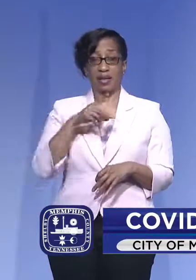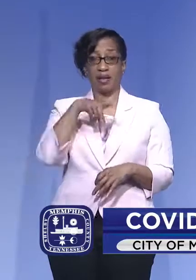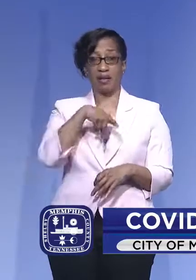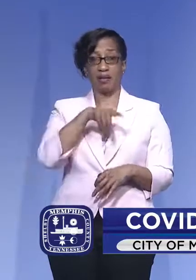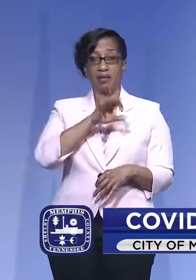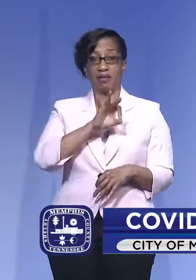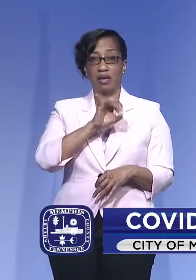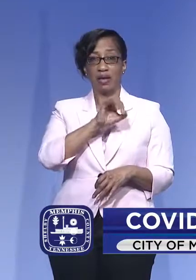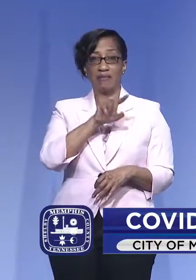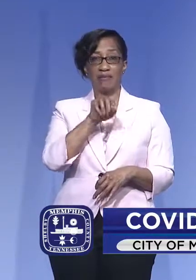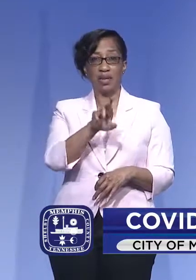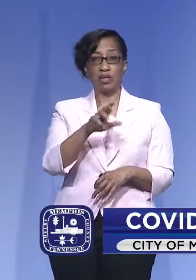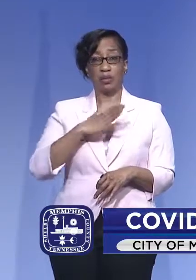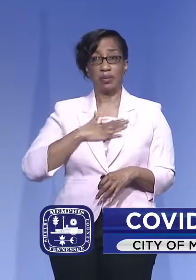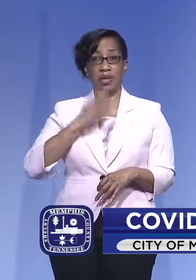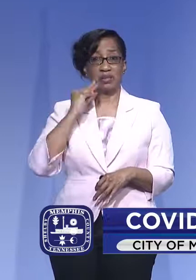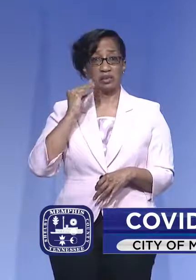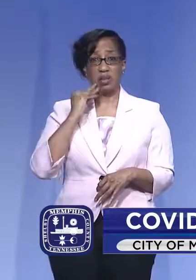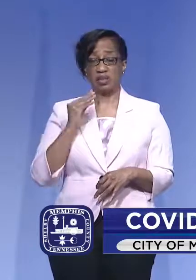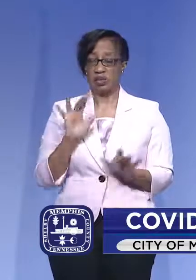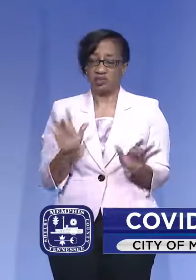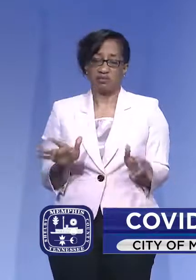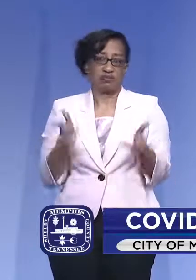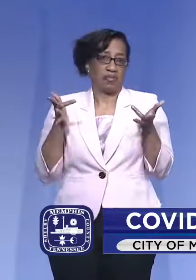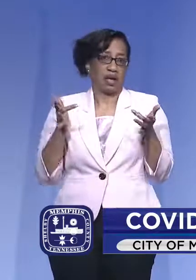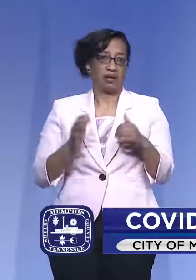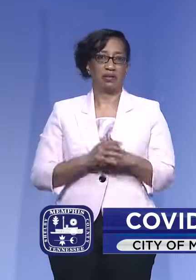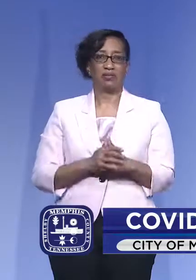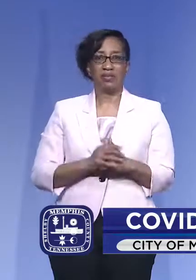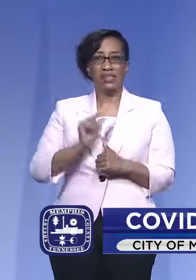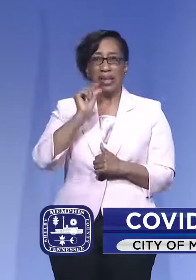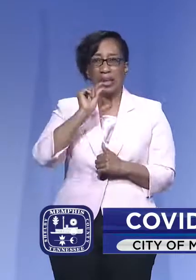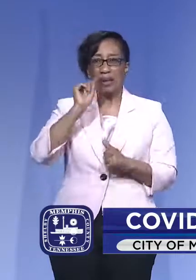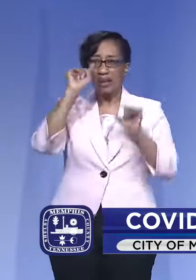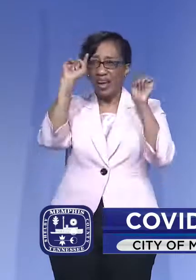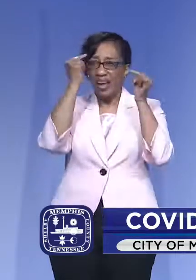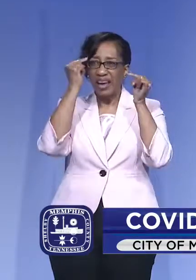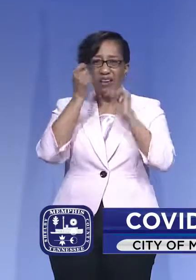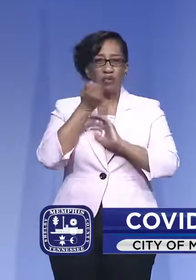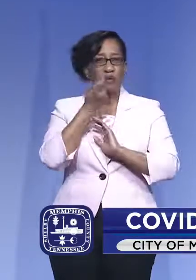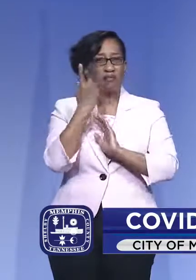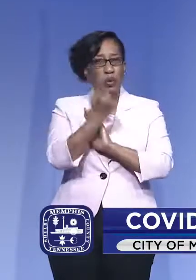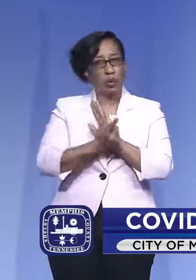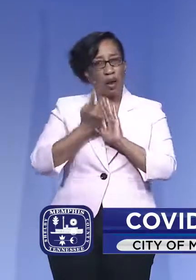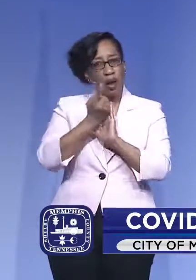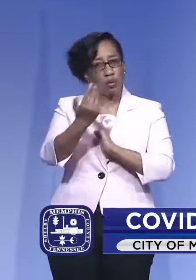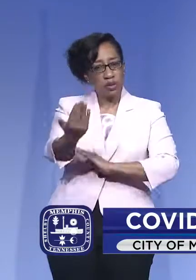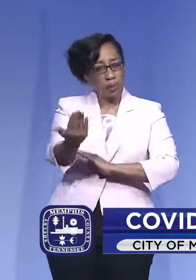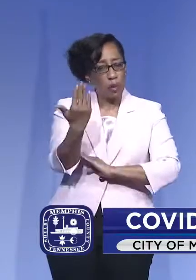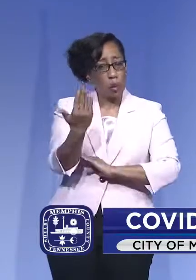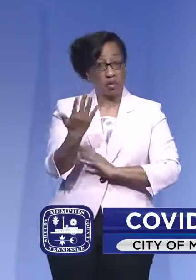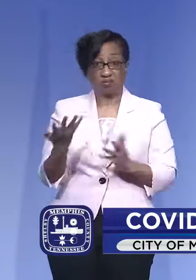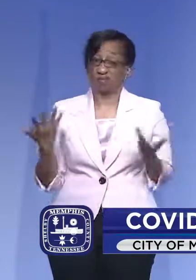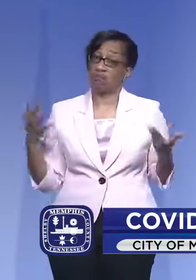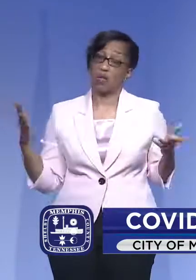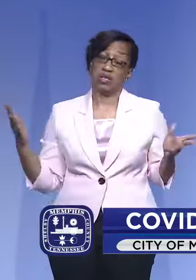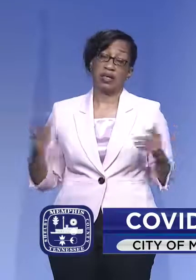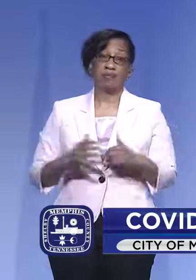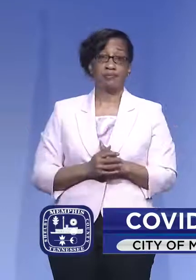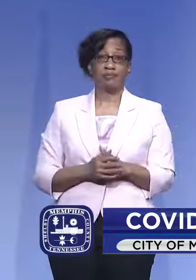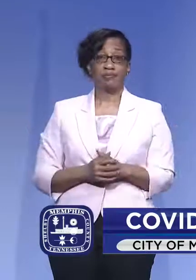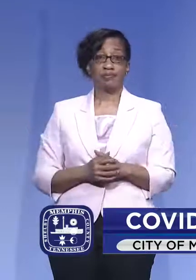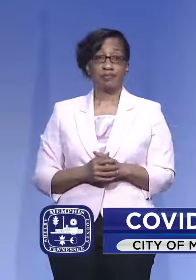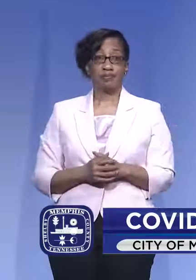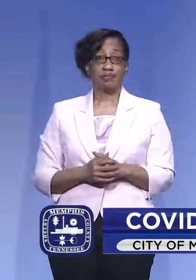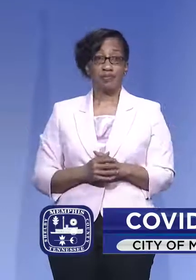My experience was incredibly mild. I had a slight headache for a few hours the next morning, but that was it. And it certainly was not